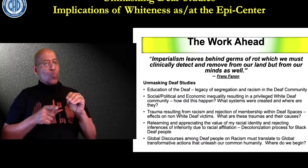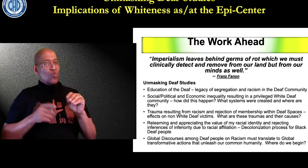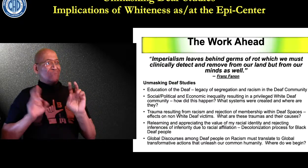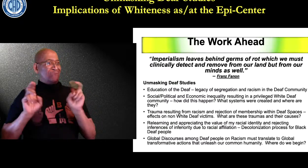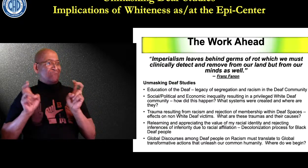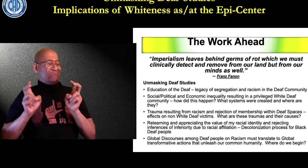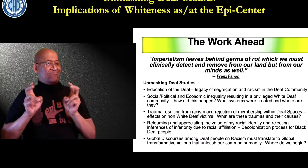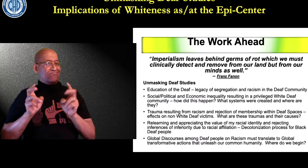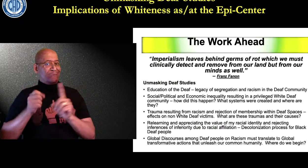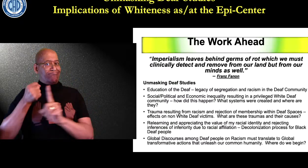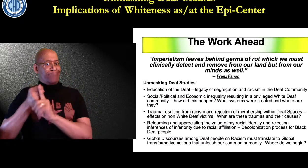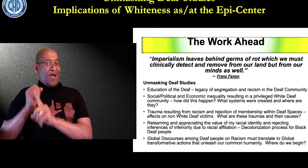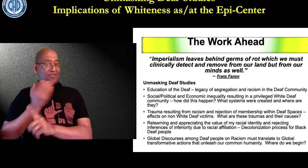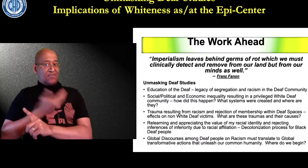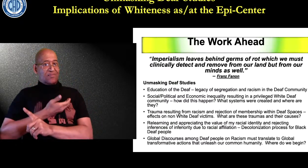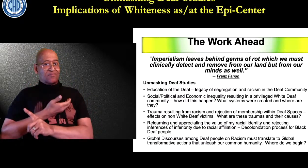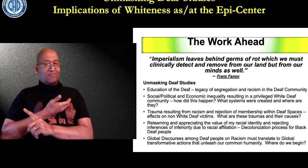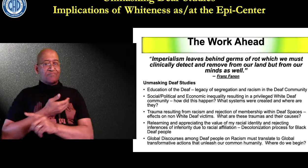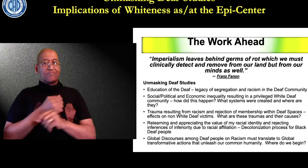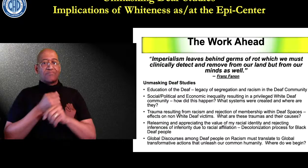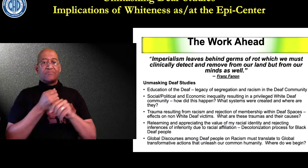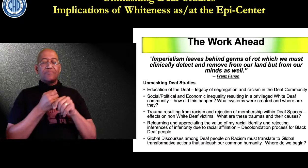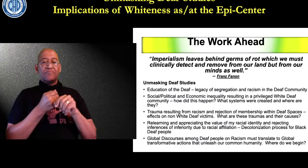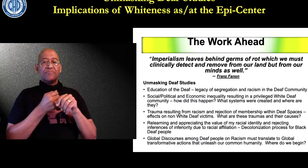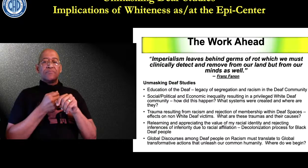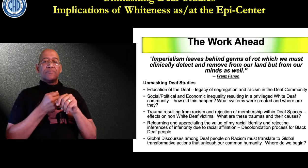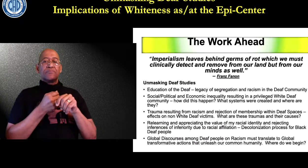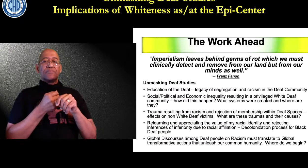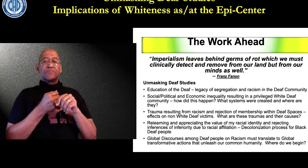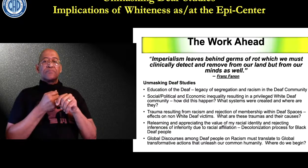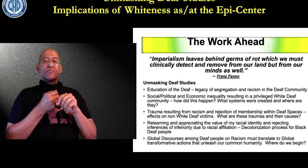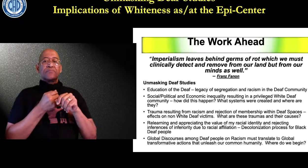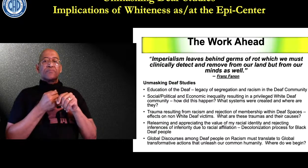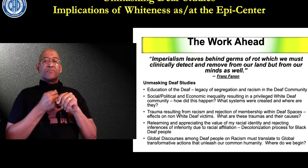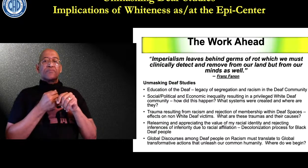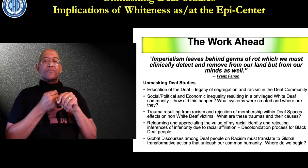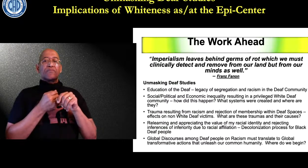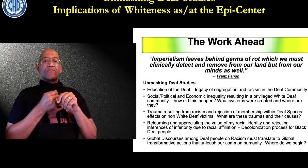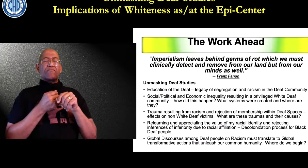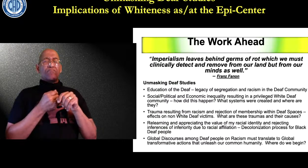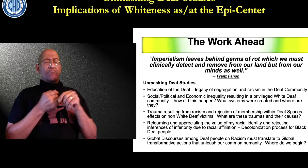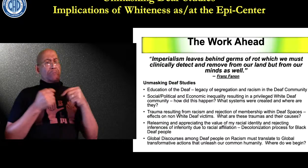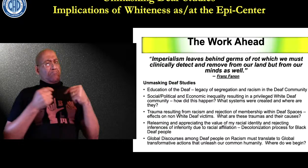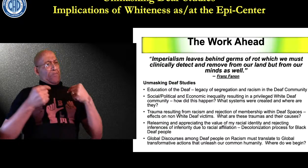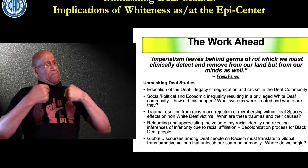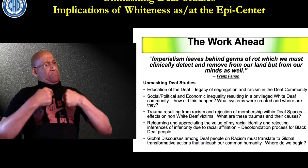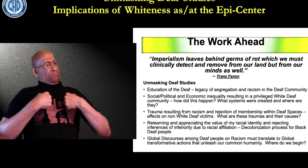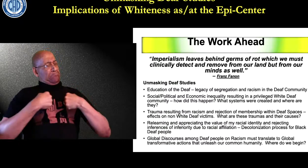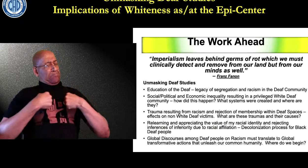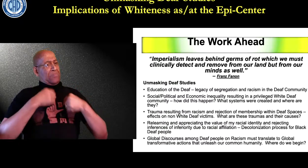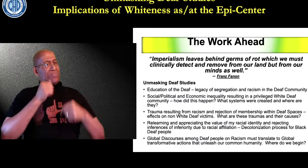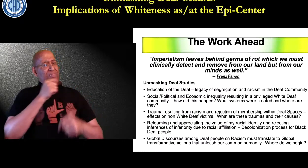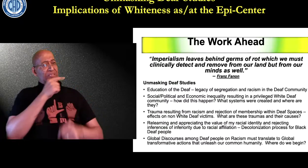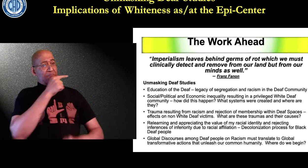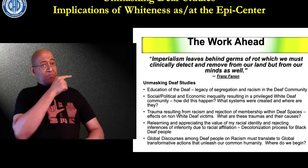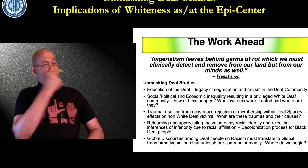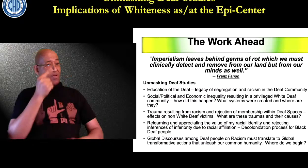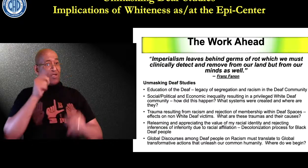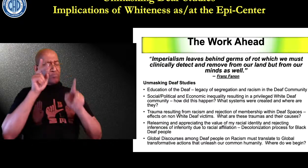And why you continue to do that with the issues that are impacting us, the BIPOC deaf